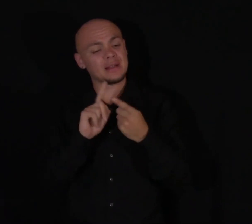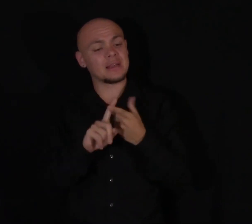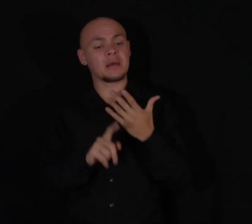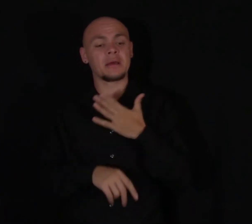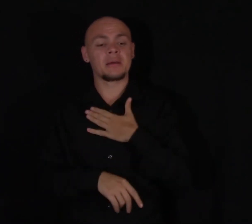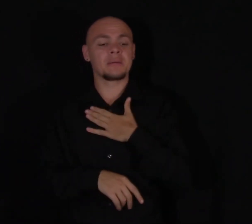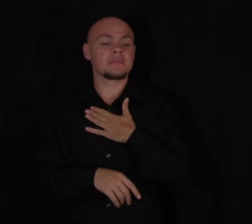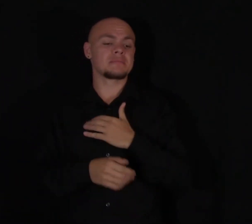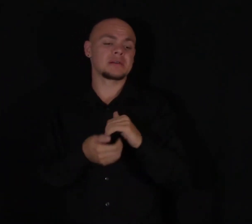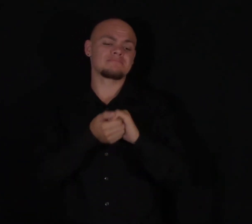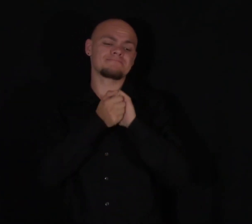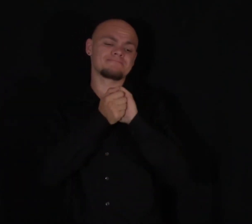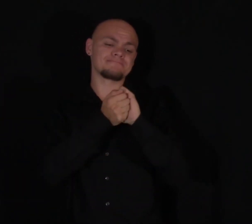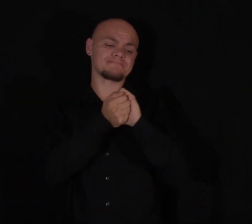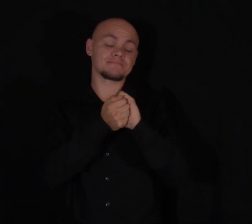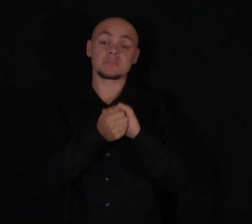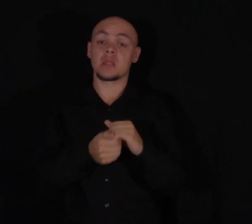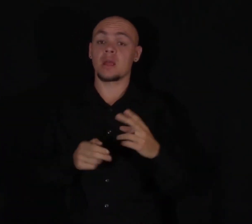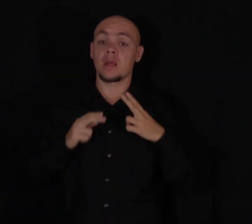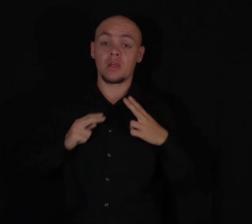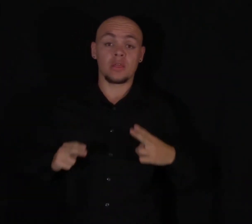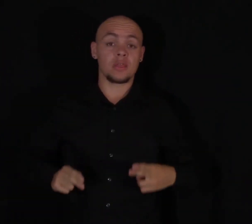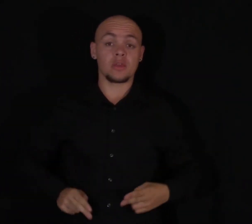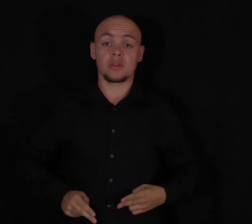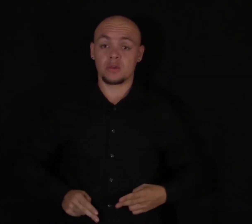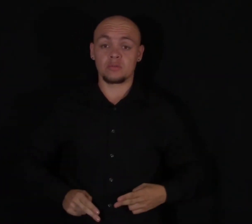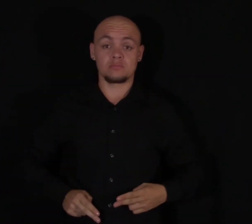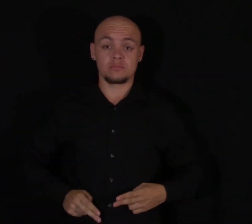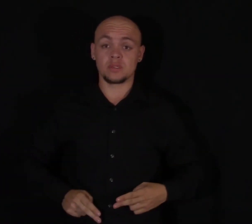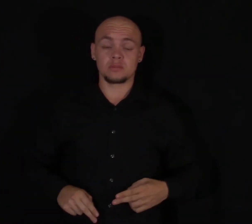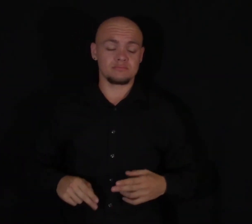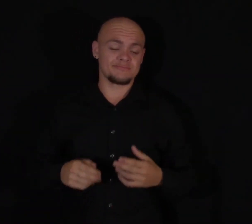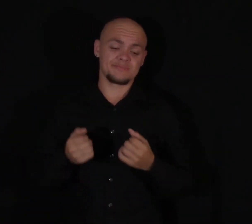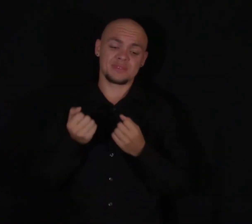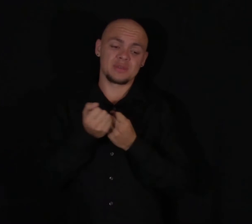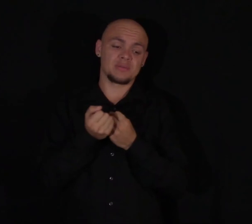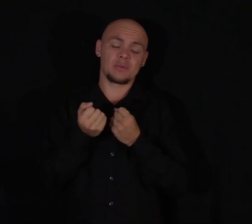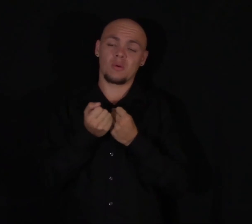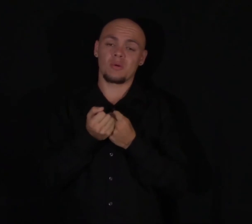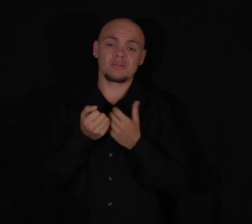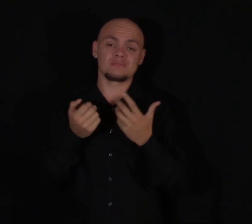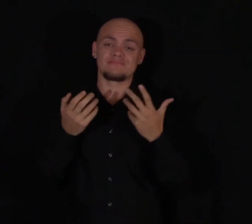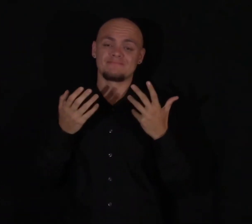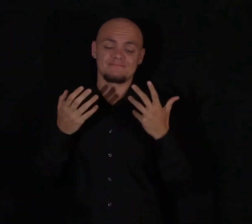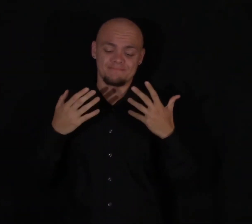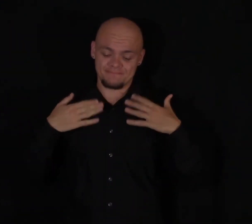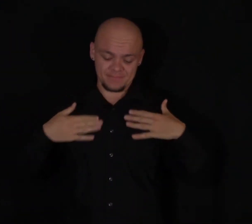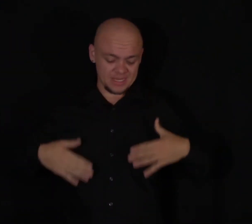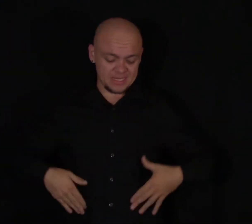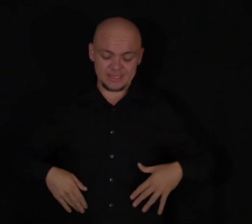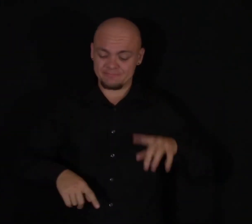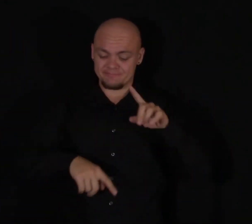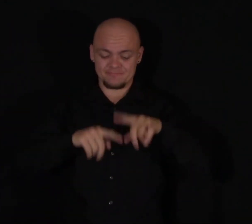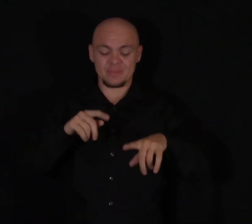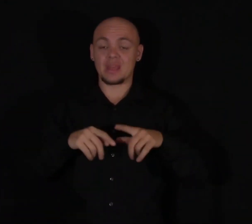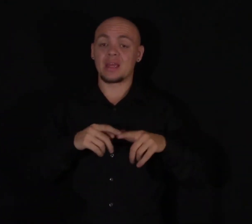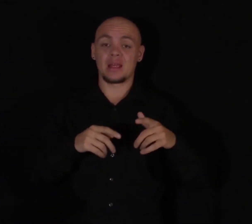The human frame could no longer support the agonies that I endured, and I was carried out of the room in